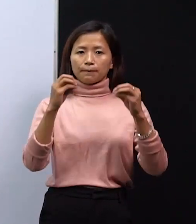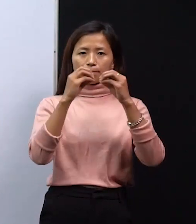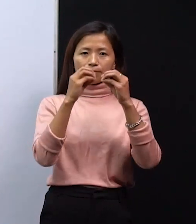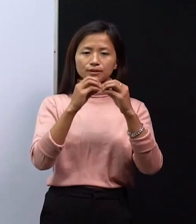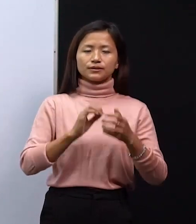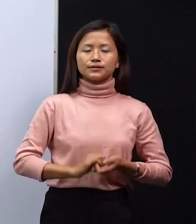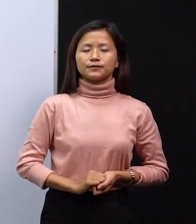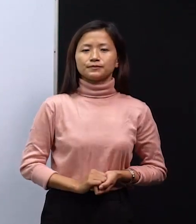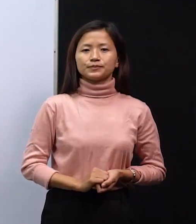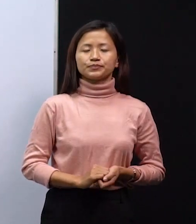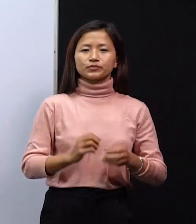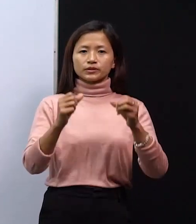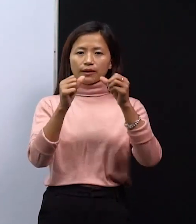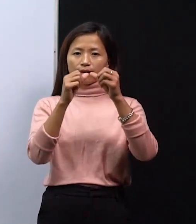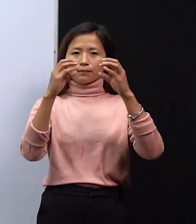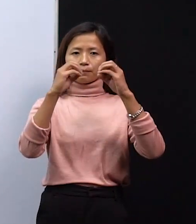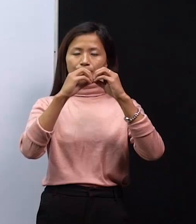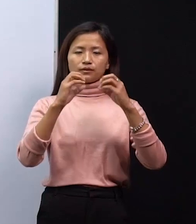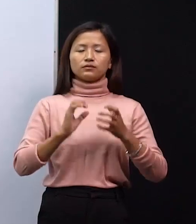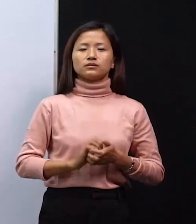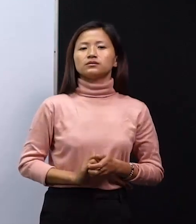like this, ab.